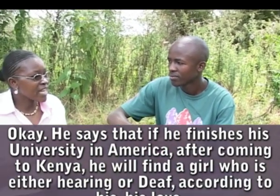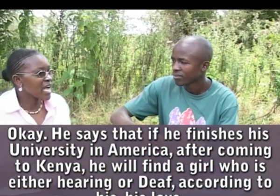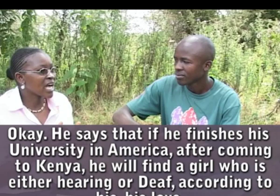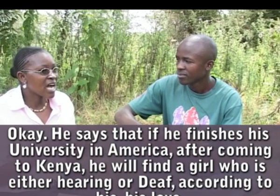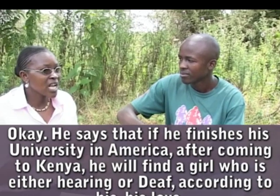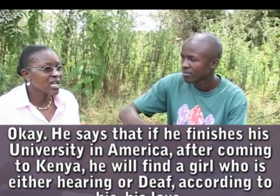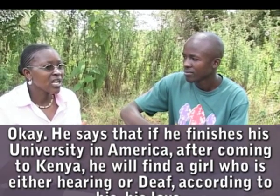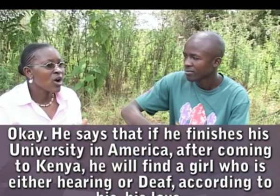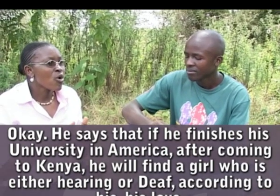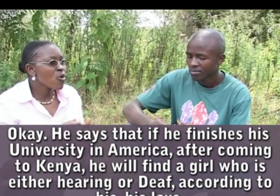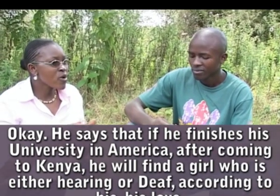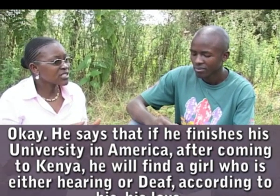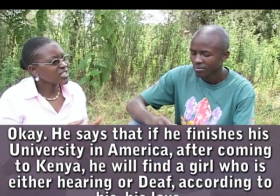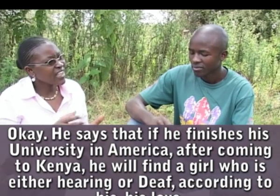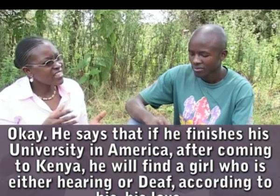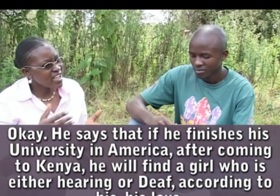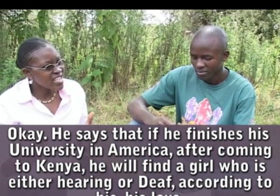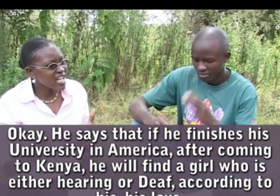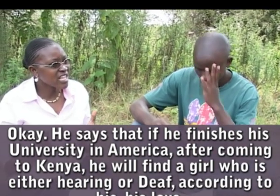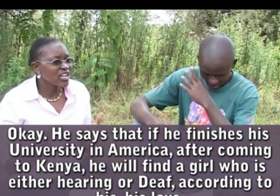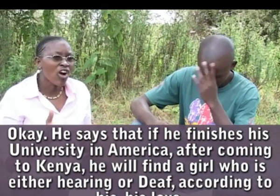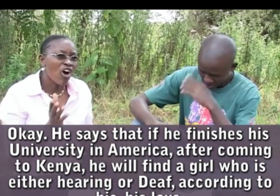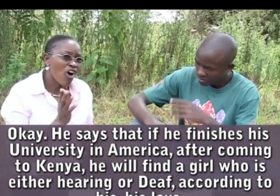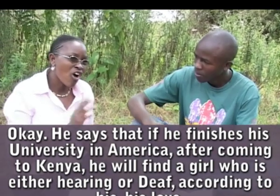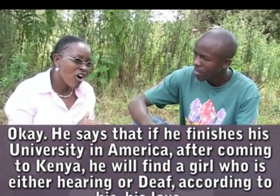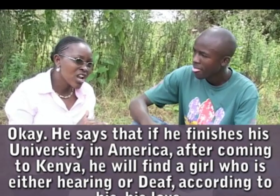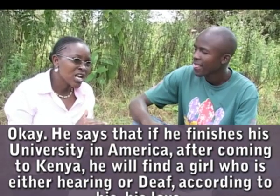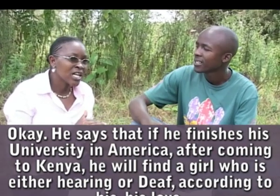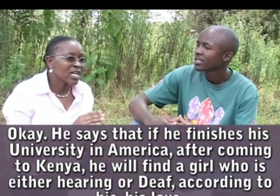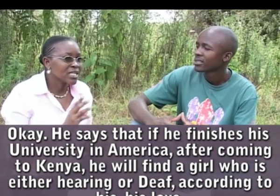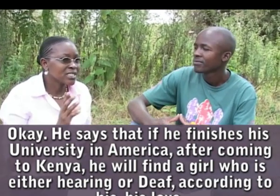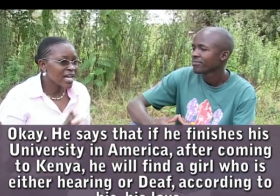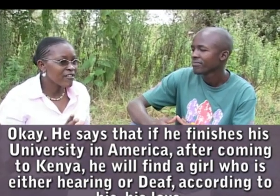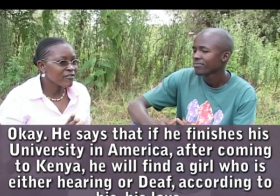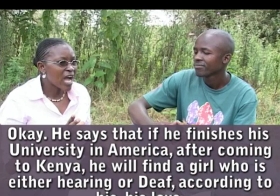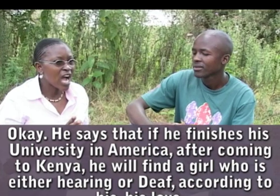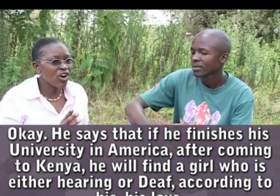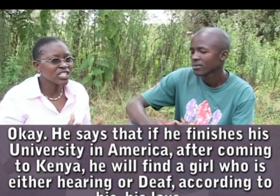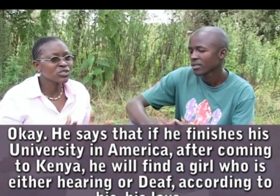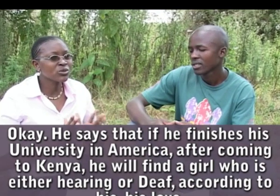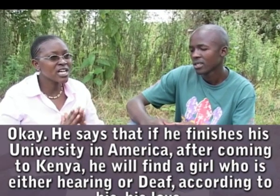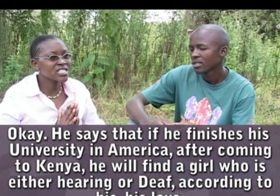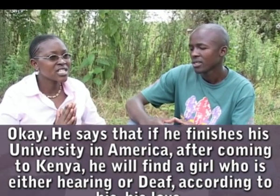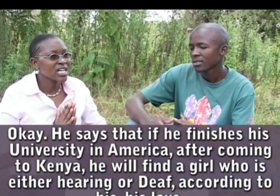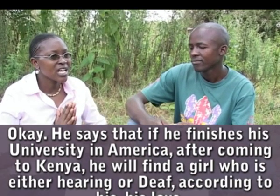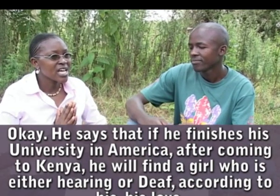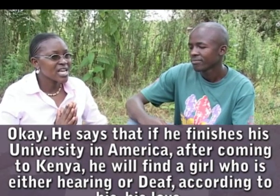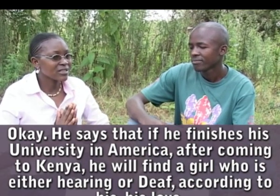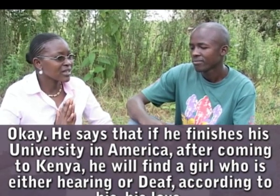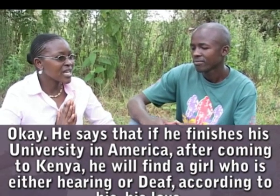a girl is either hearing or deaf according to